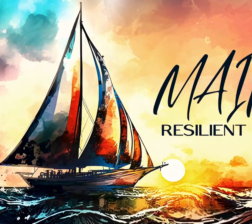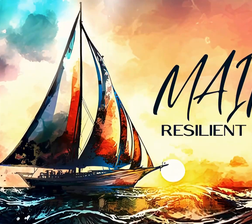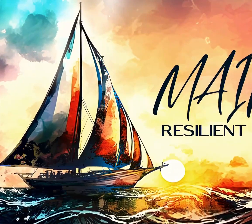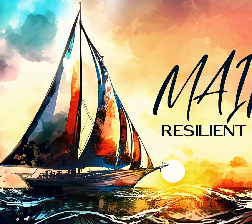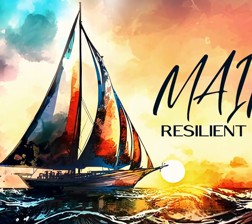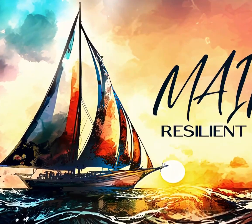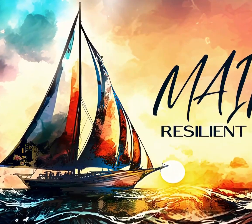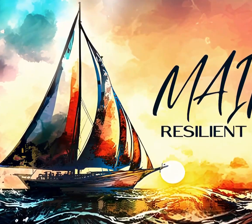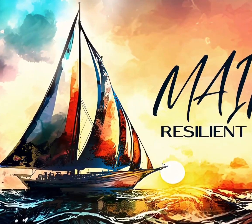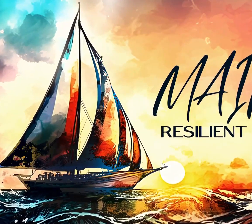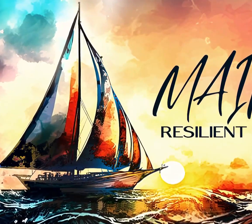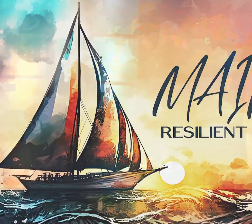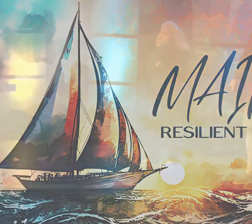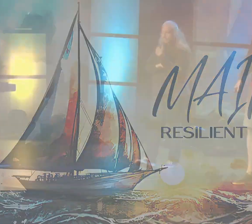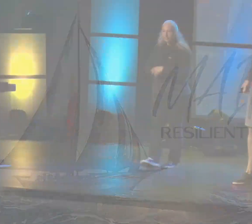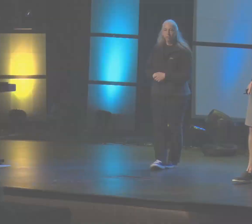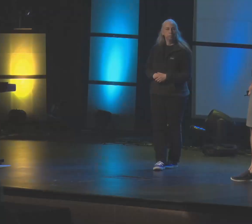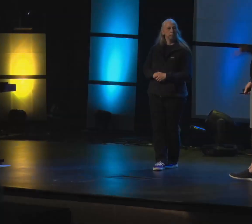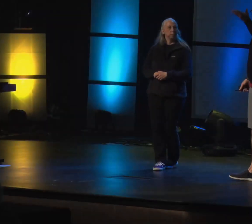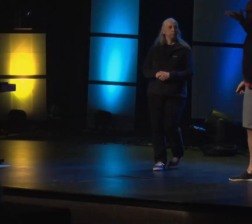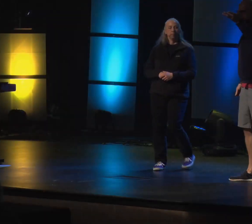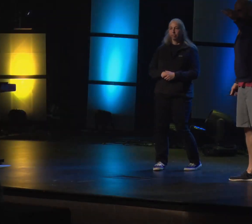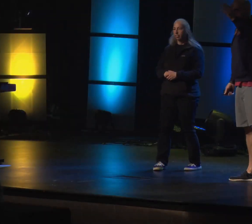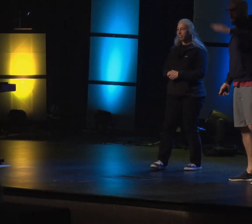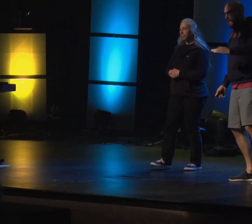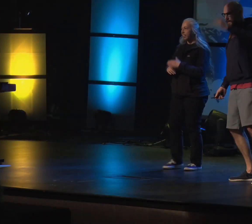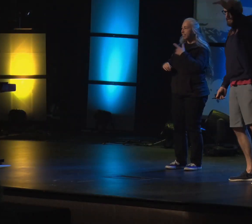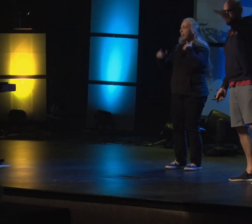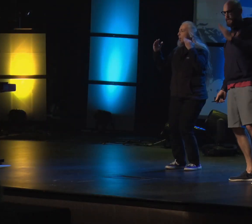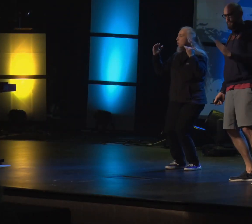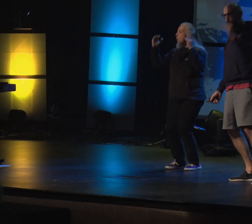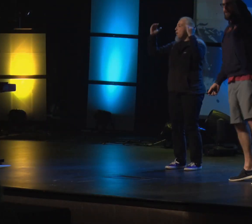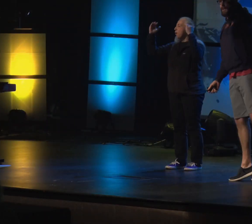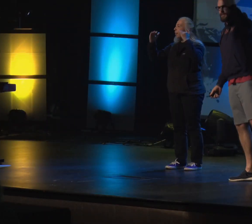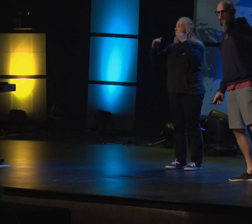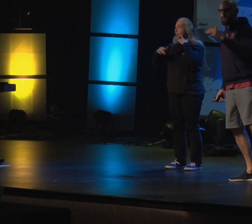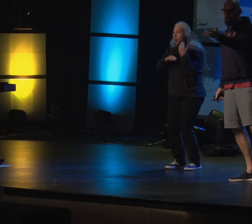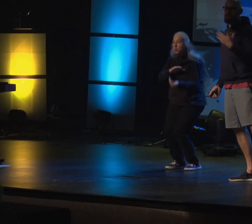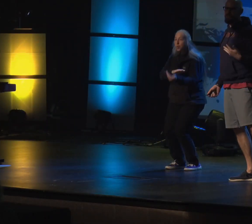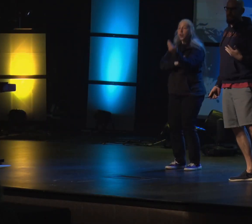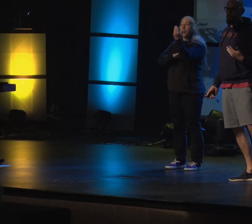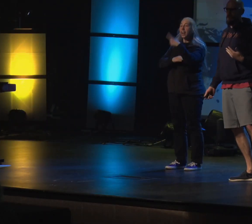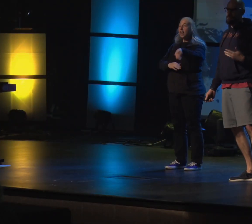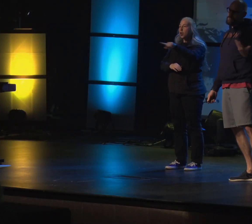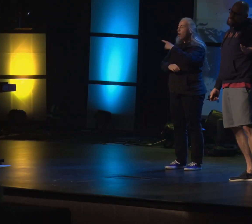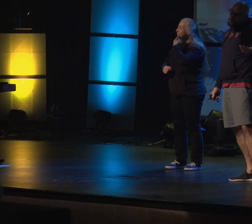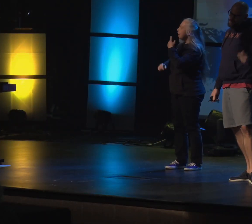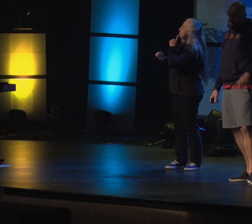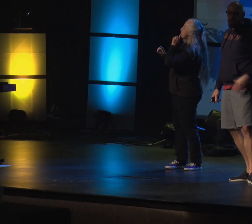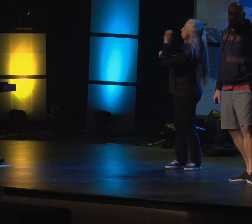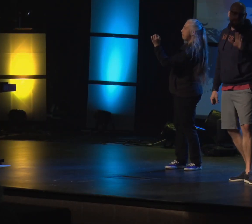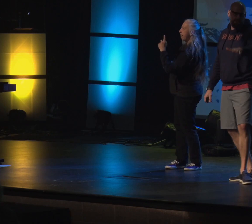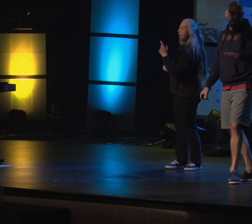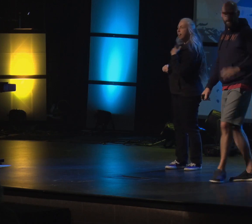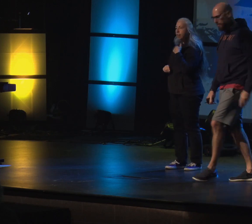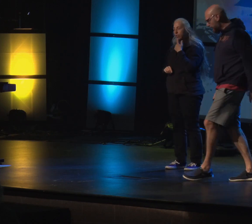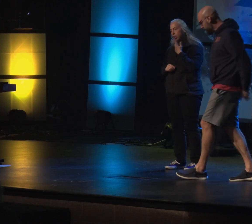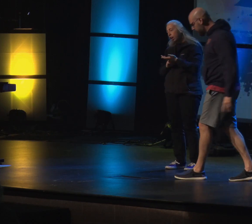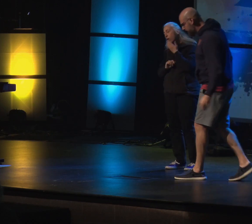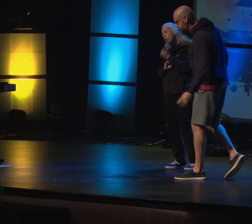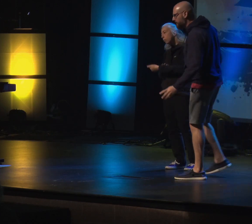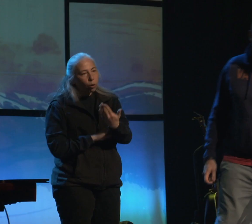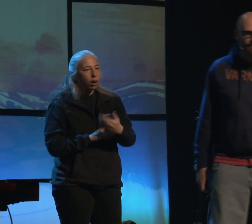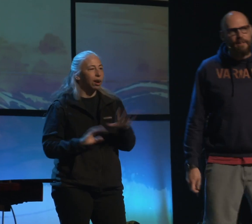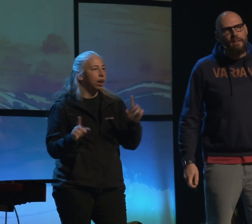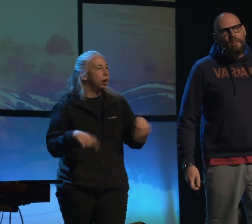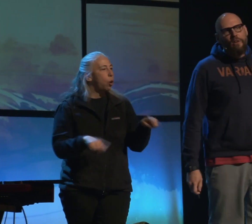Hey, good morning. See, I raised my voice there at the end of that. I said, good morning. So you knew to say it back. If I say, oh, good morning, you just don't say it back.